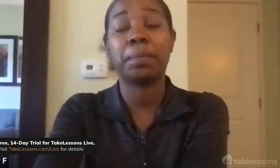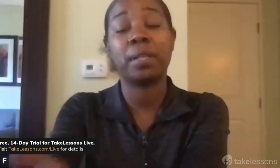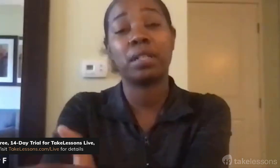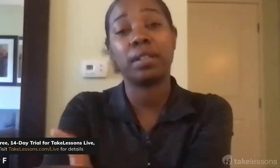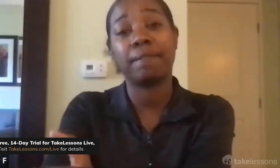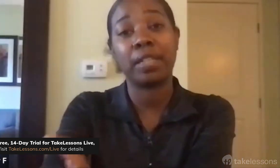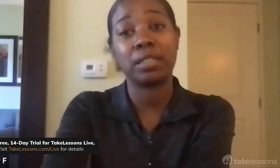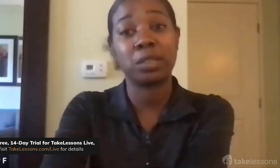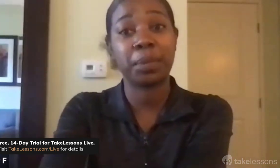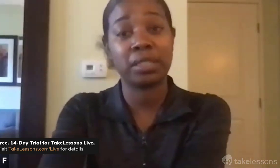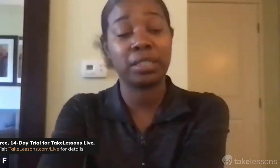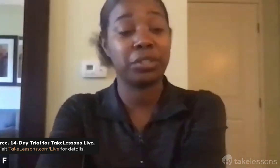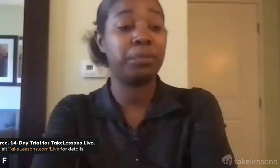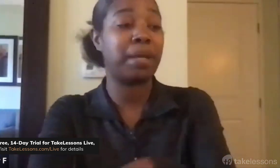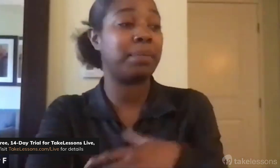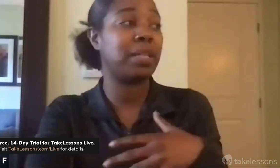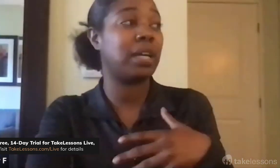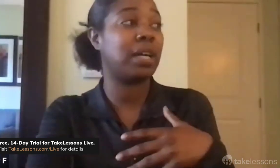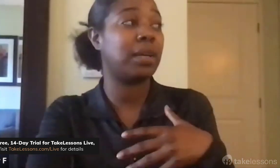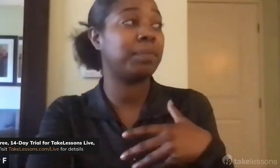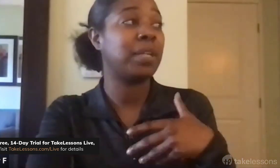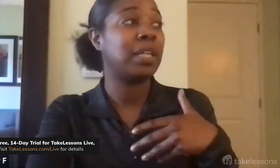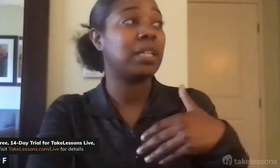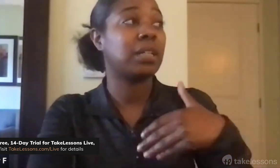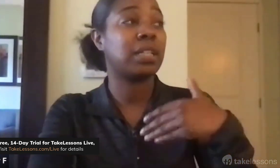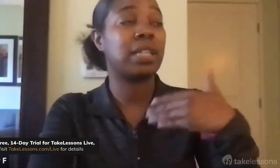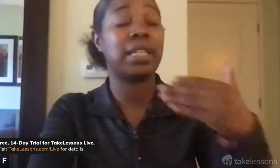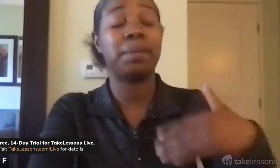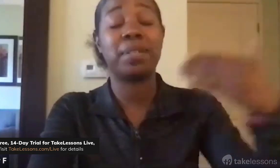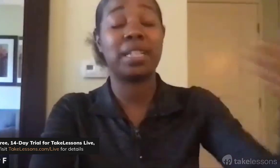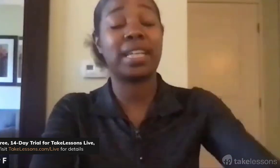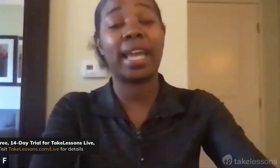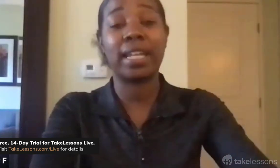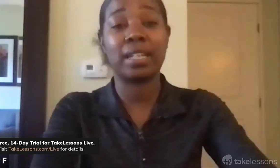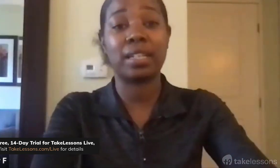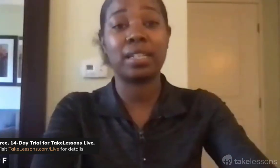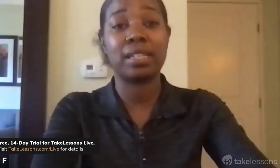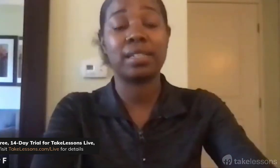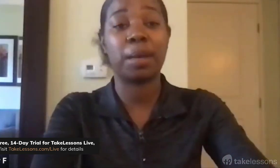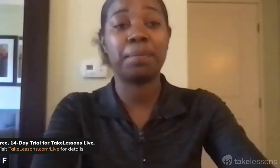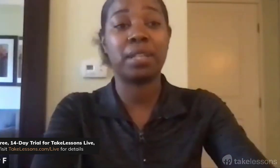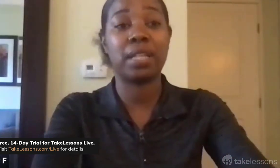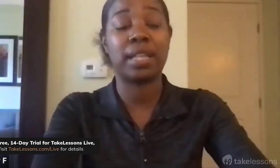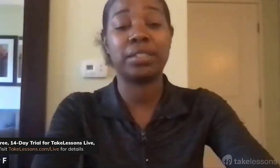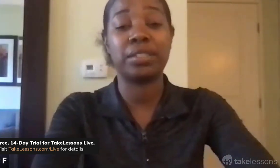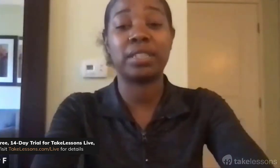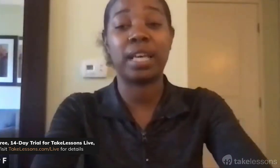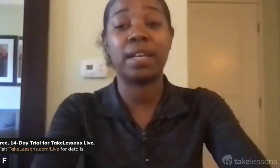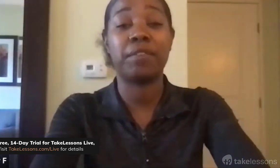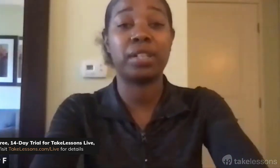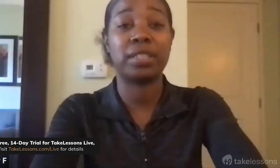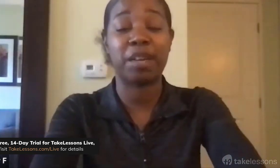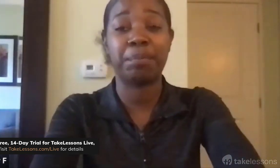depending on your face expression, you maybe end up negating something that you said. For